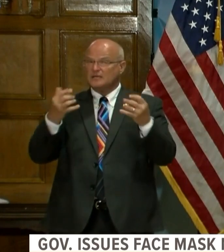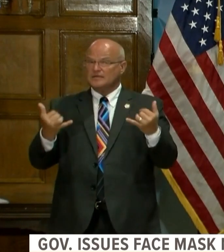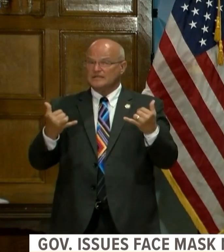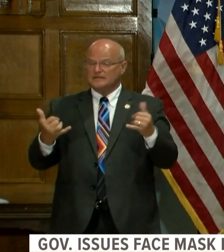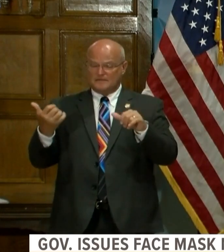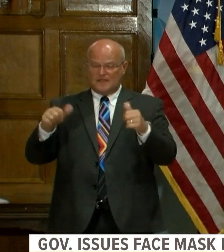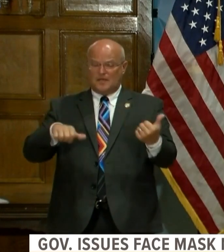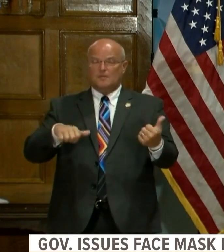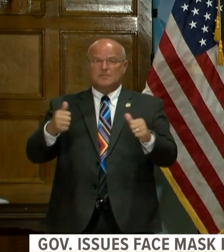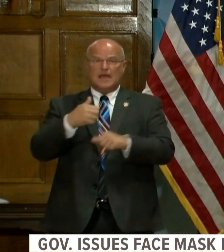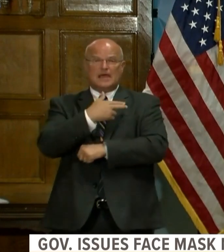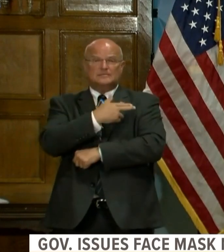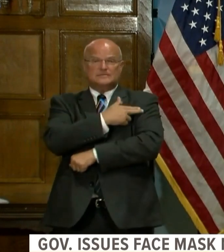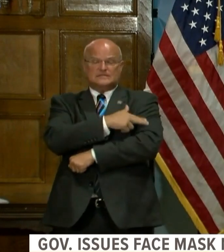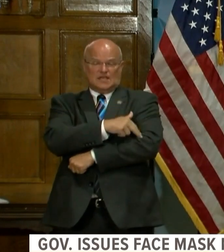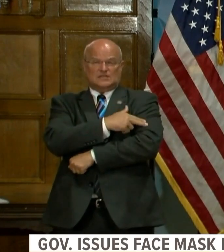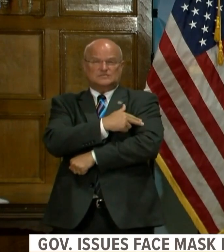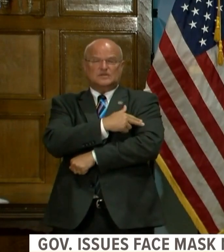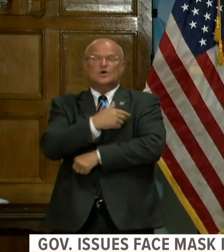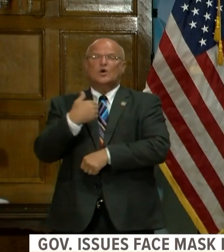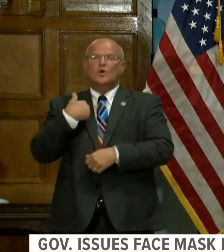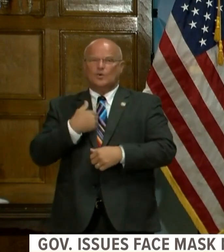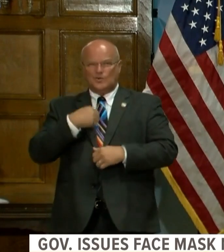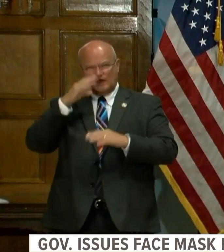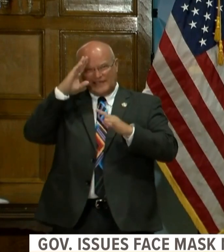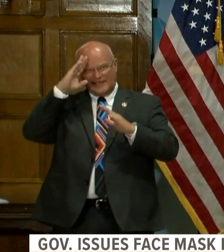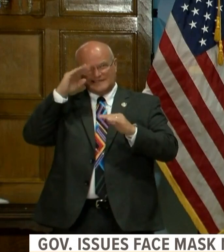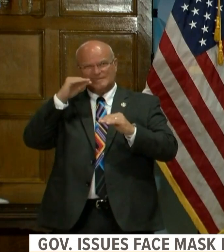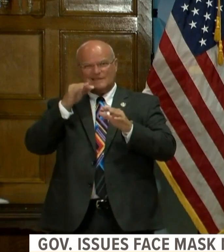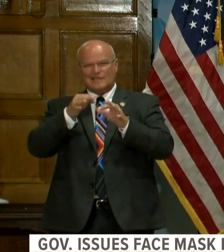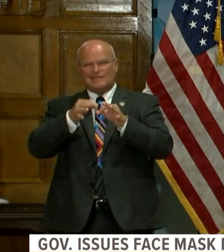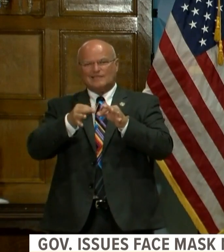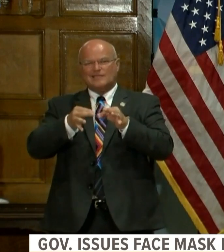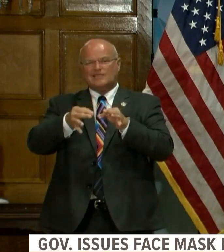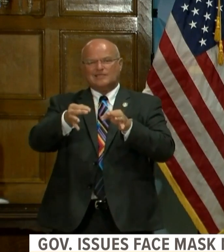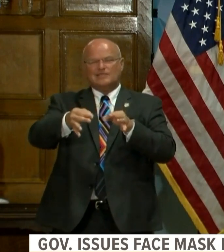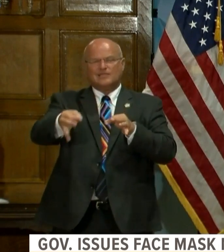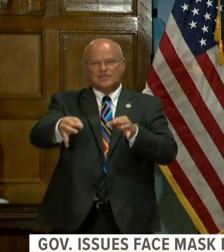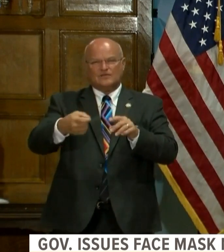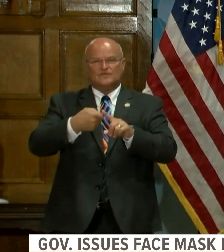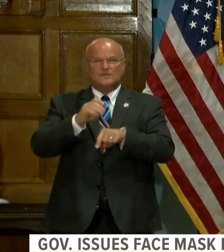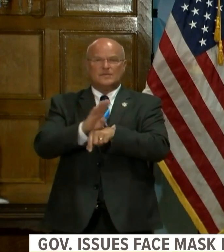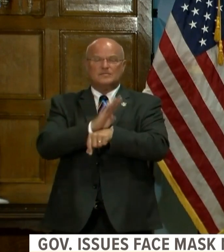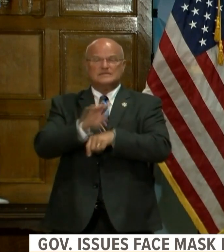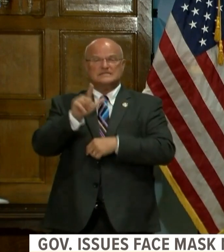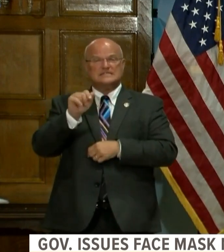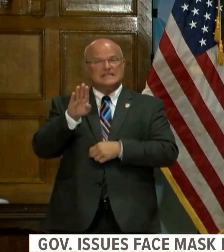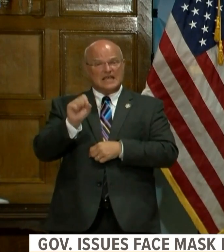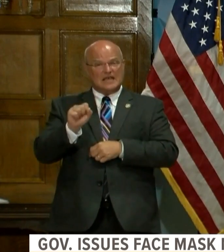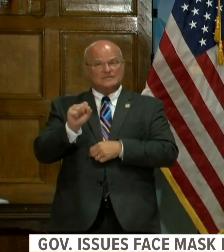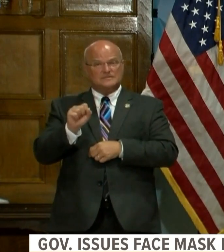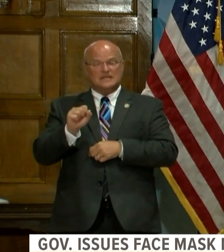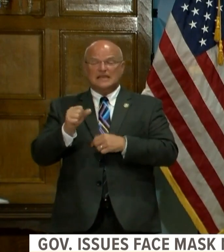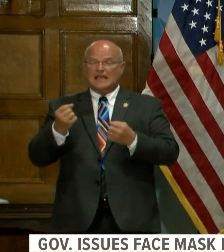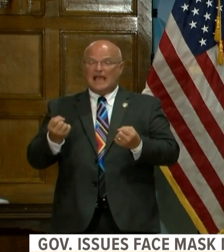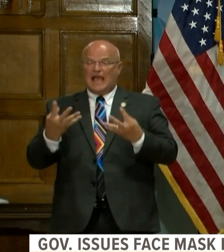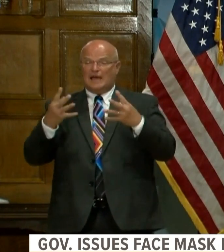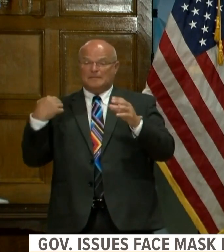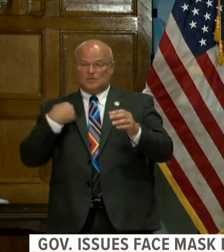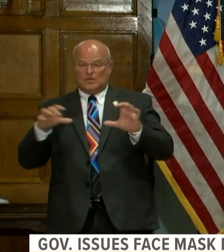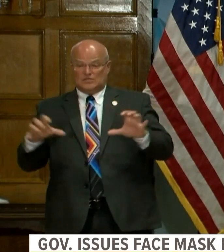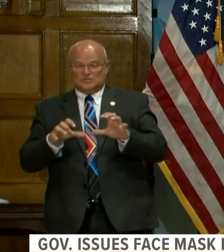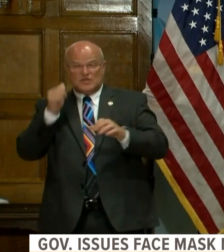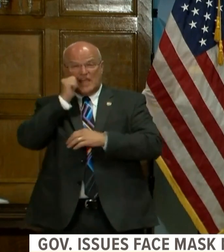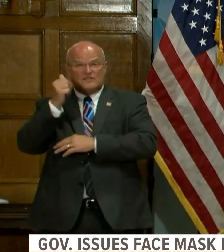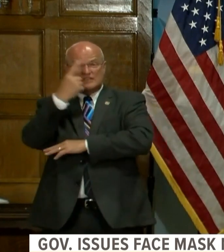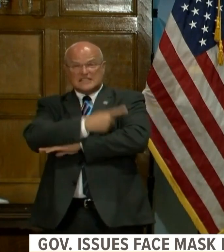days. At Baptist Health, we've experienced some of the same delays in receiving results from the commercial laboratories. We're limited internally on how many tests we can do per day